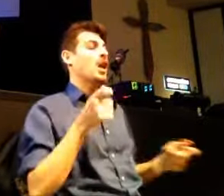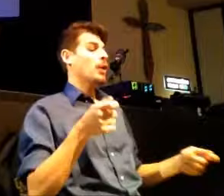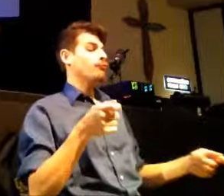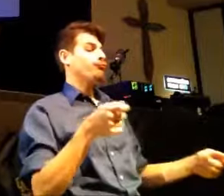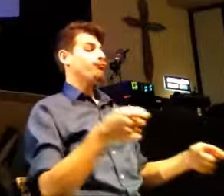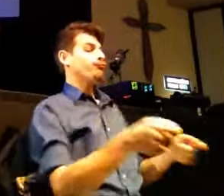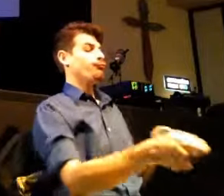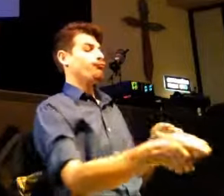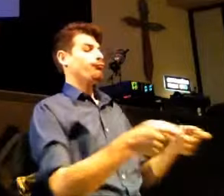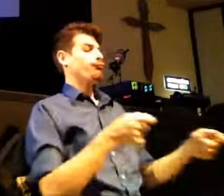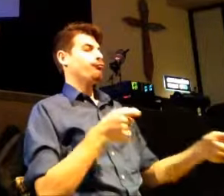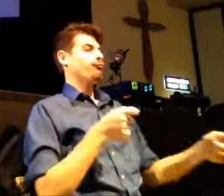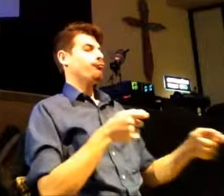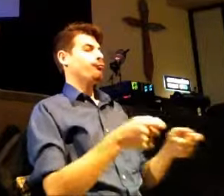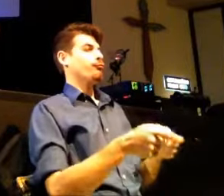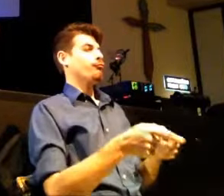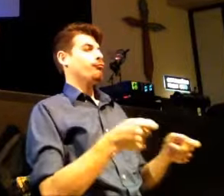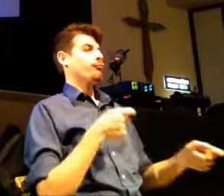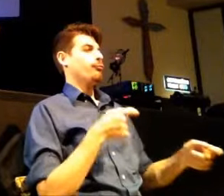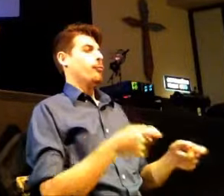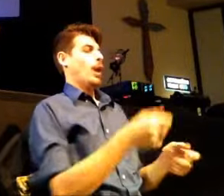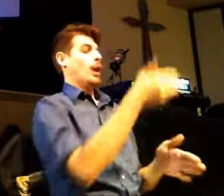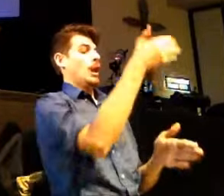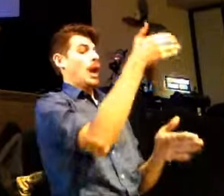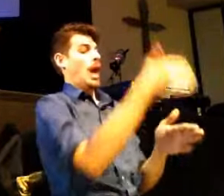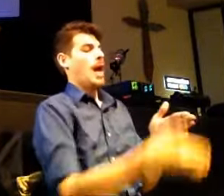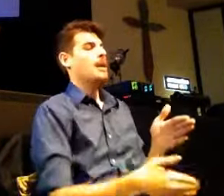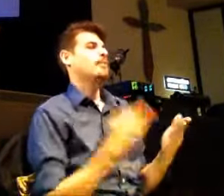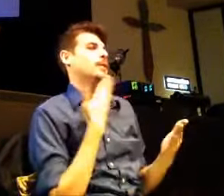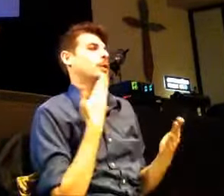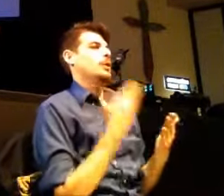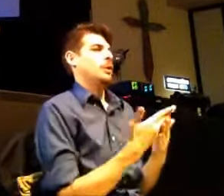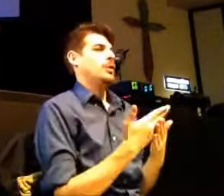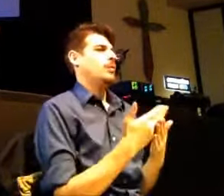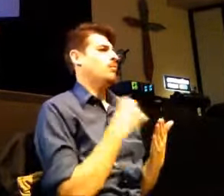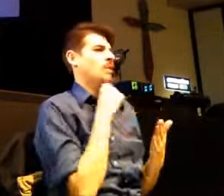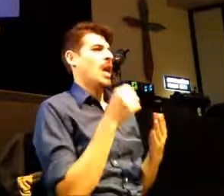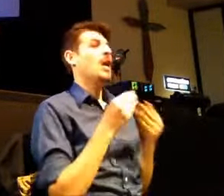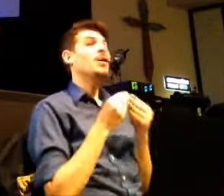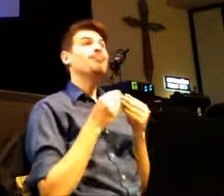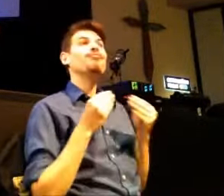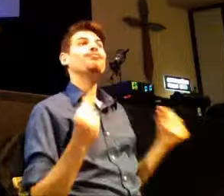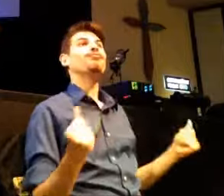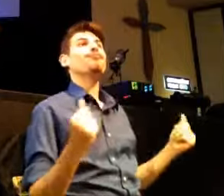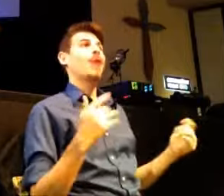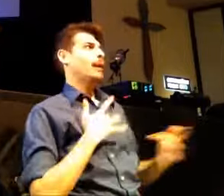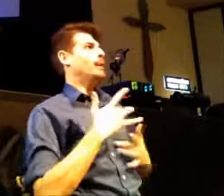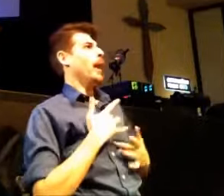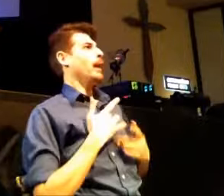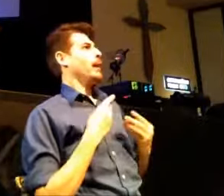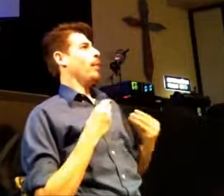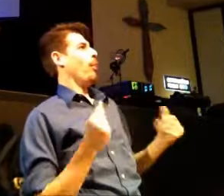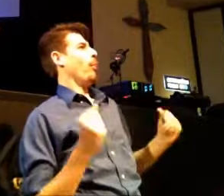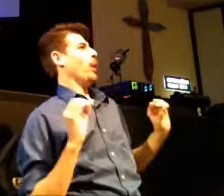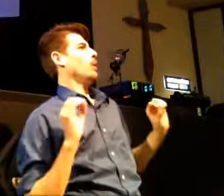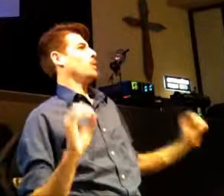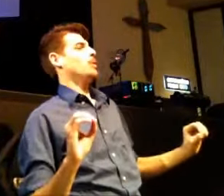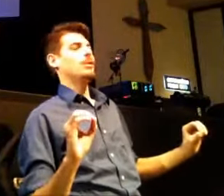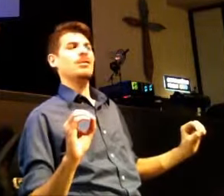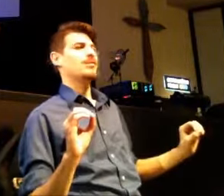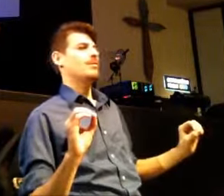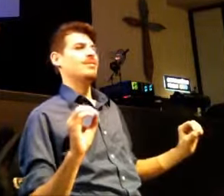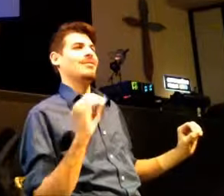away, because that's like not human, not realistic, but that will open you up to a new kind of wisdom